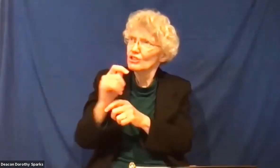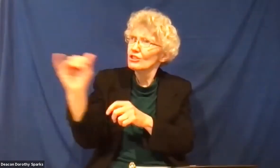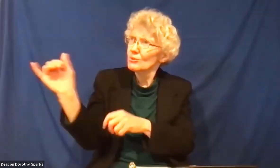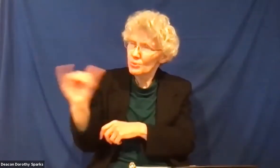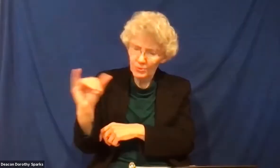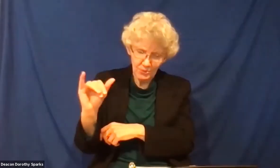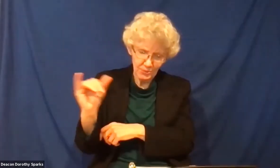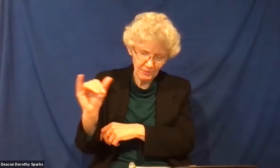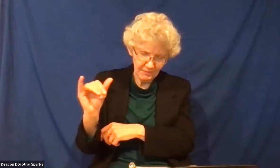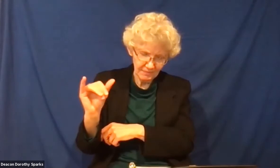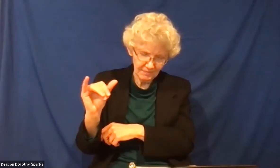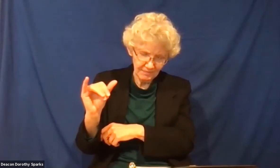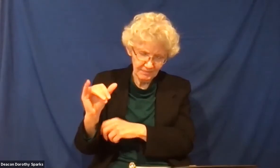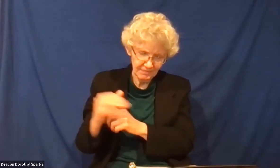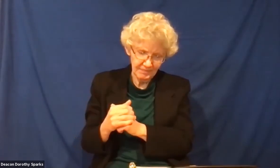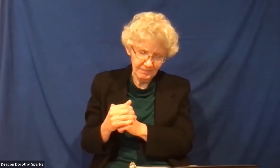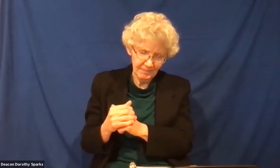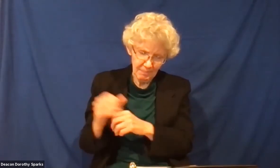Teach us how to fish too.